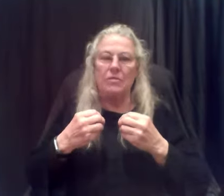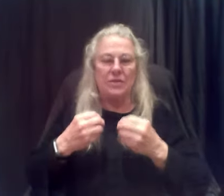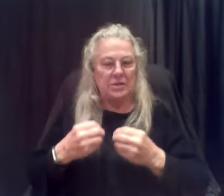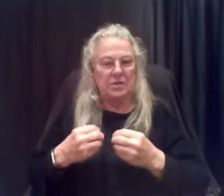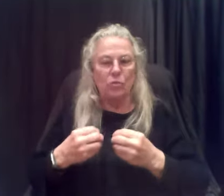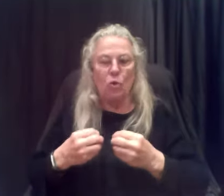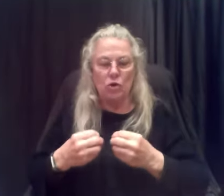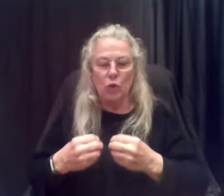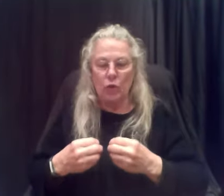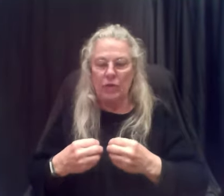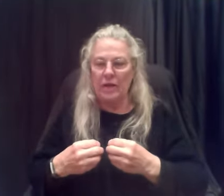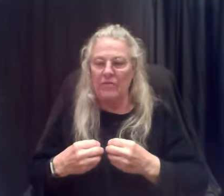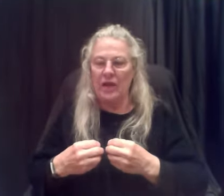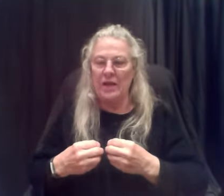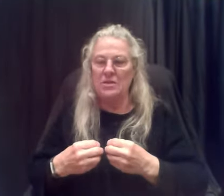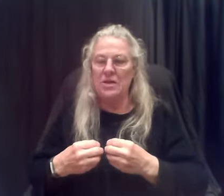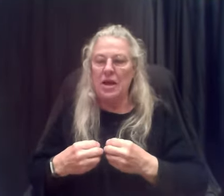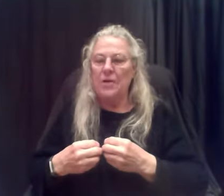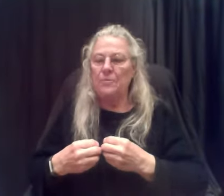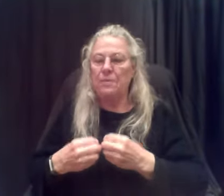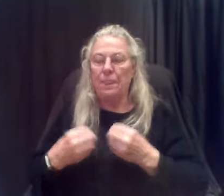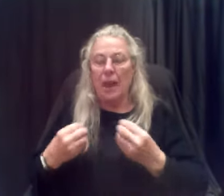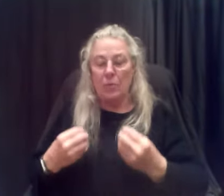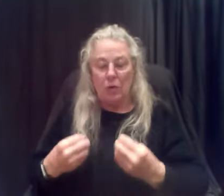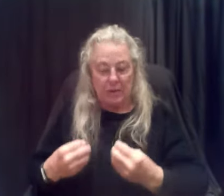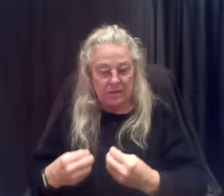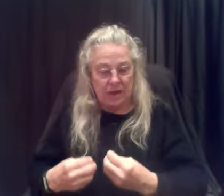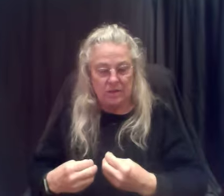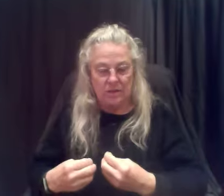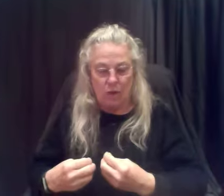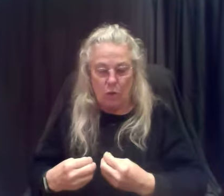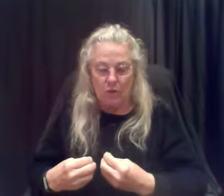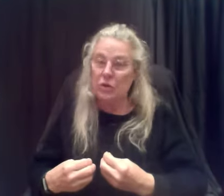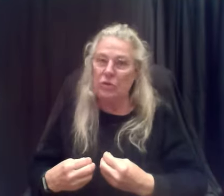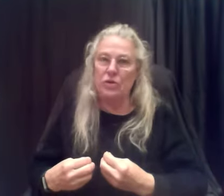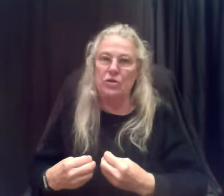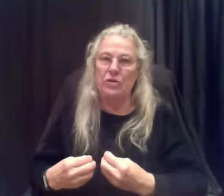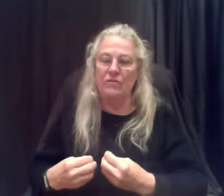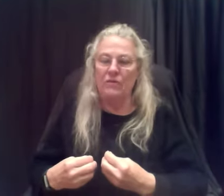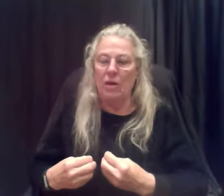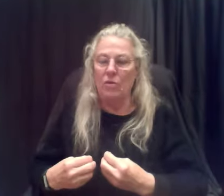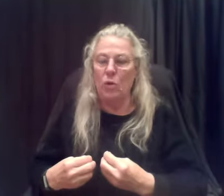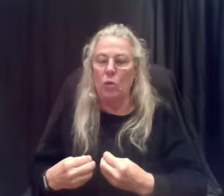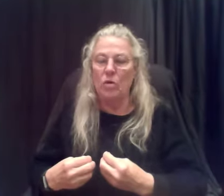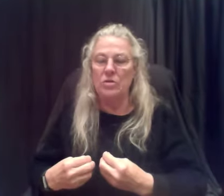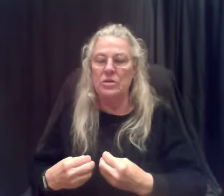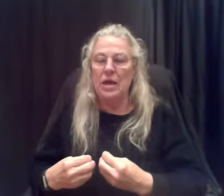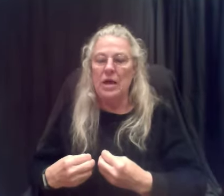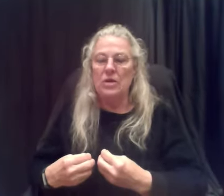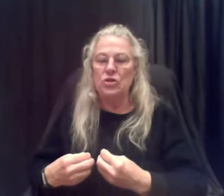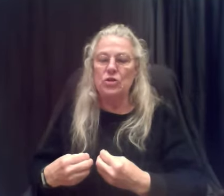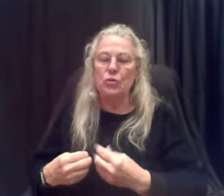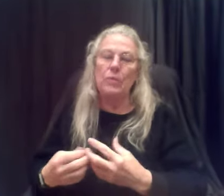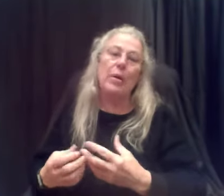this is more toward the advanced. I'm going to sing it slower so that you can follow the words. Just remember